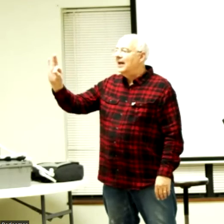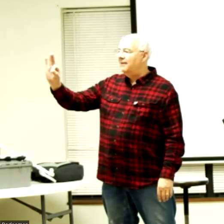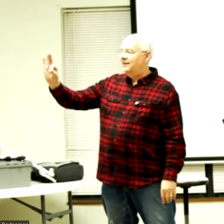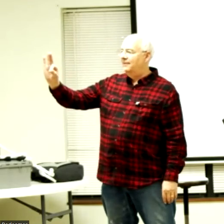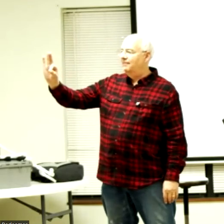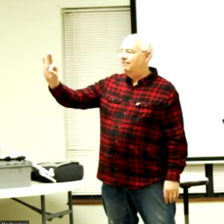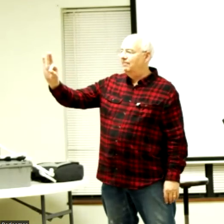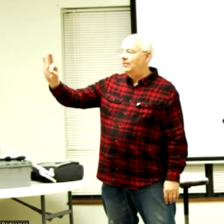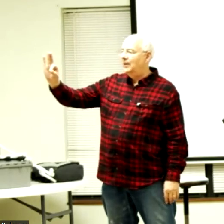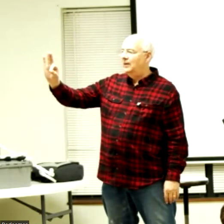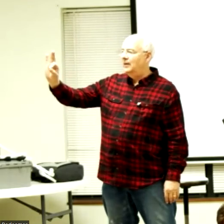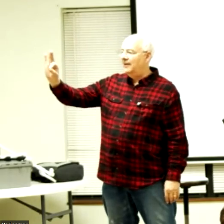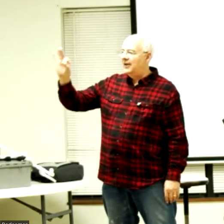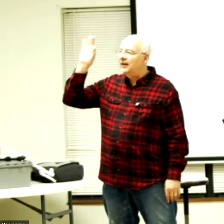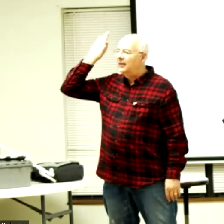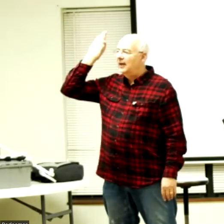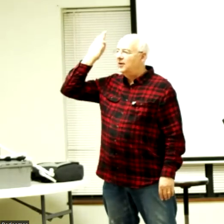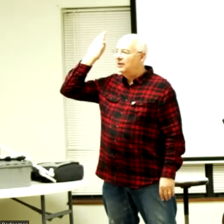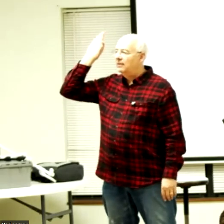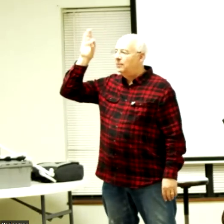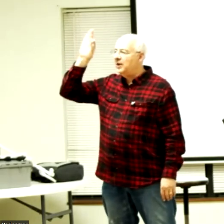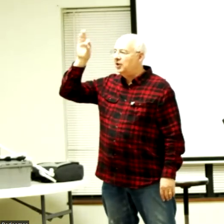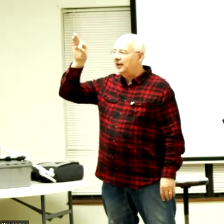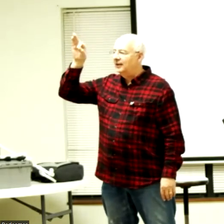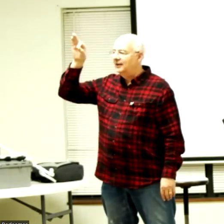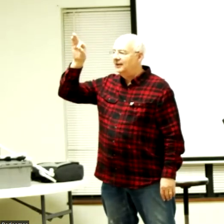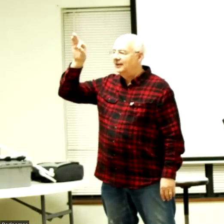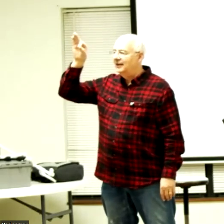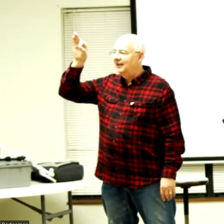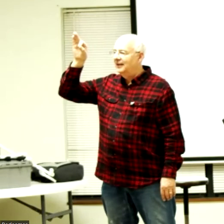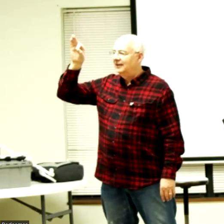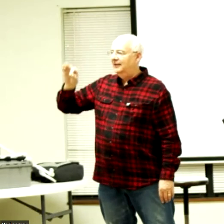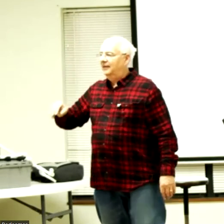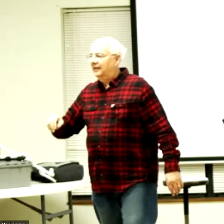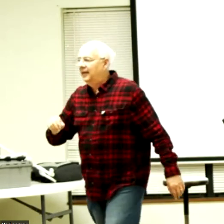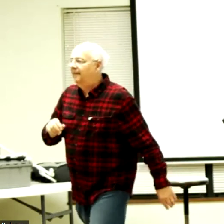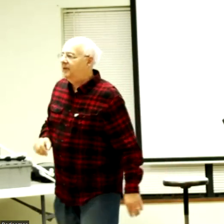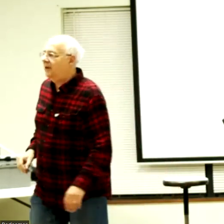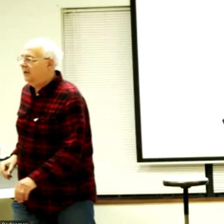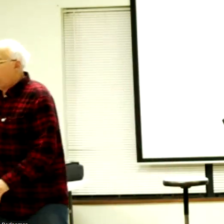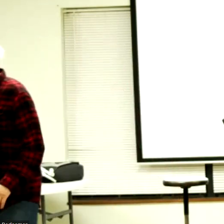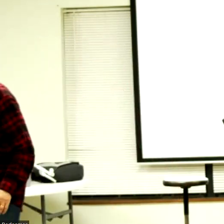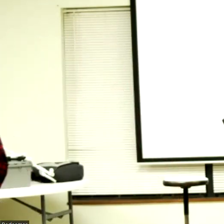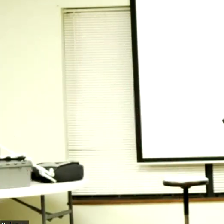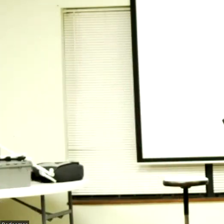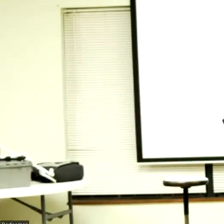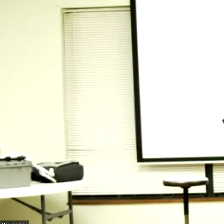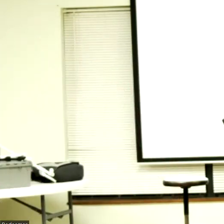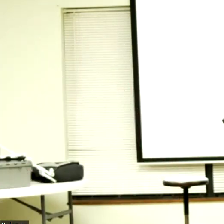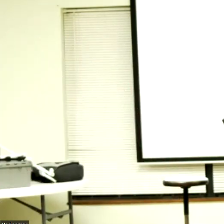F hand, and you're preaching. Yeah, so you're going to be right up I here. think you should add